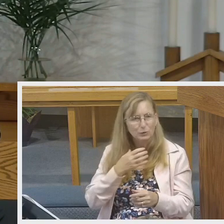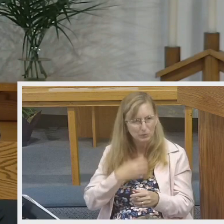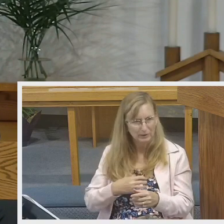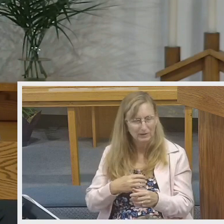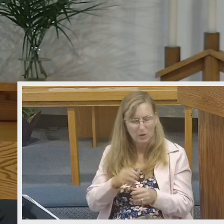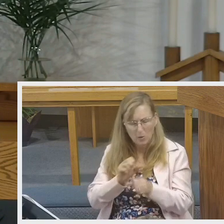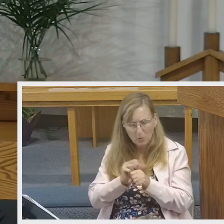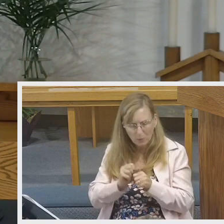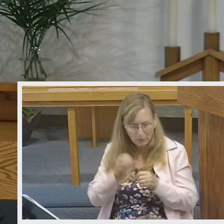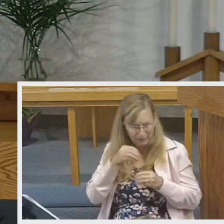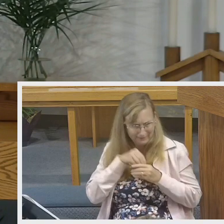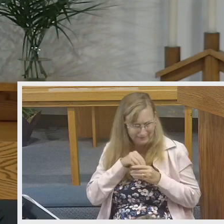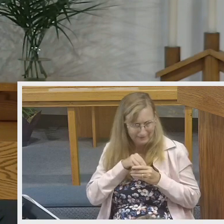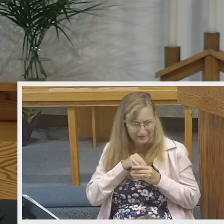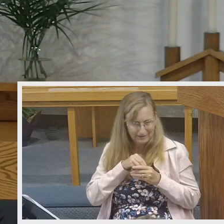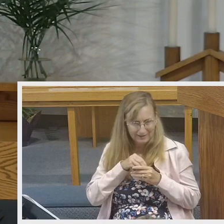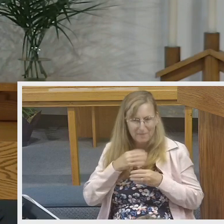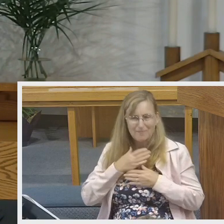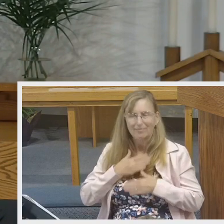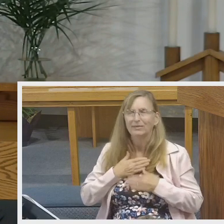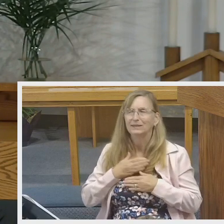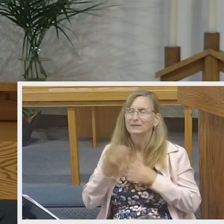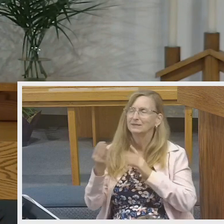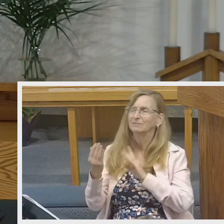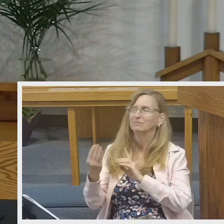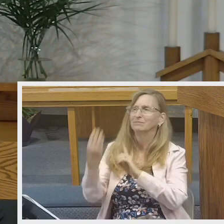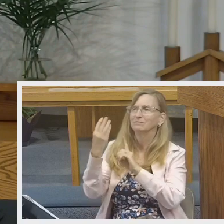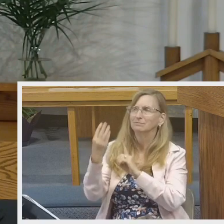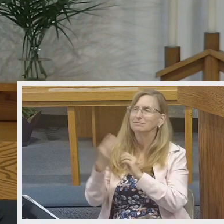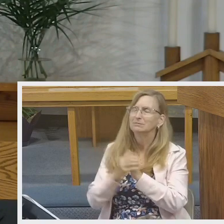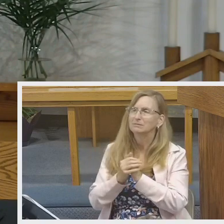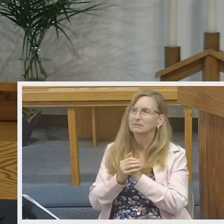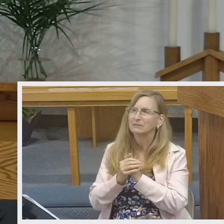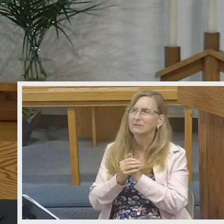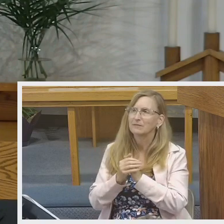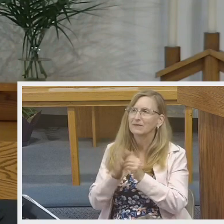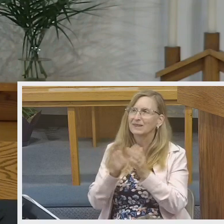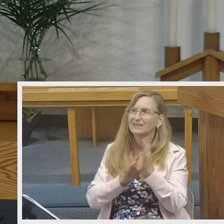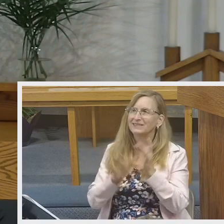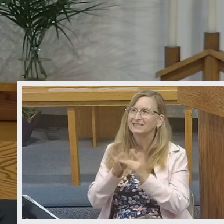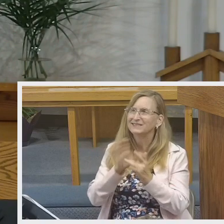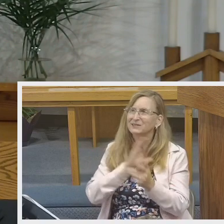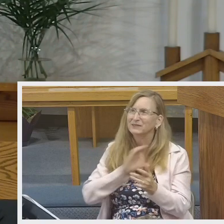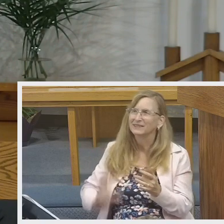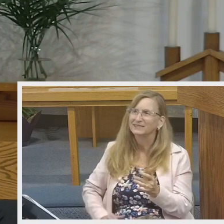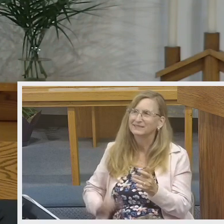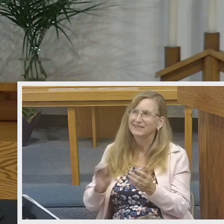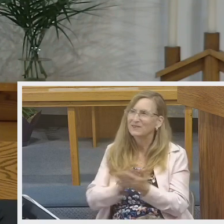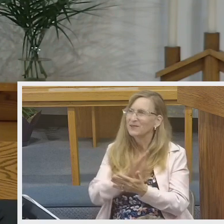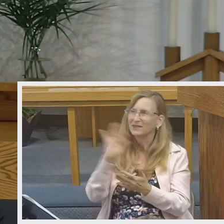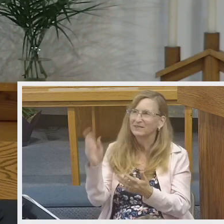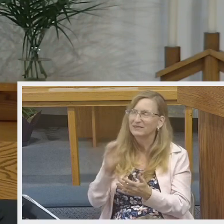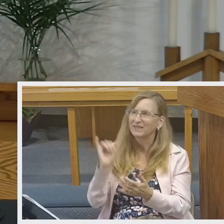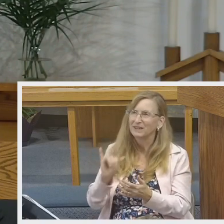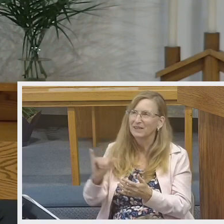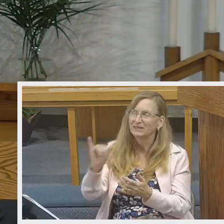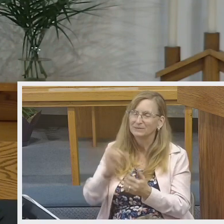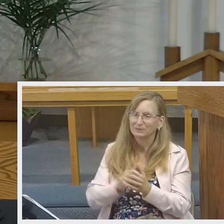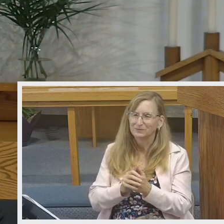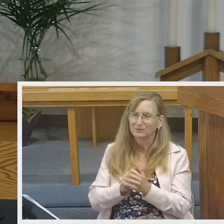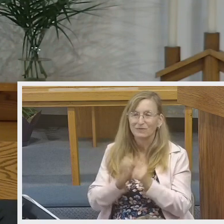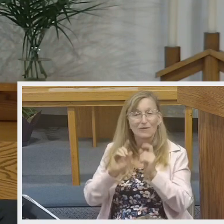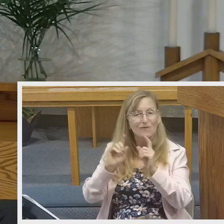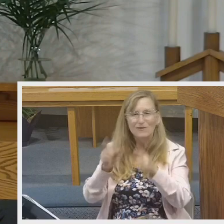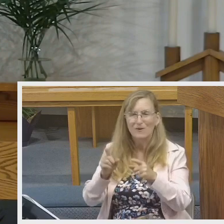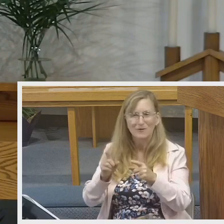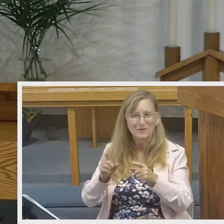which is pleasing in his sight, through Jesus Christ, to whom be glory forever and ever. Go, brothers and sisters,